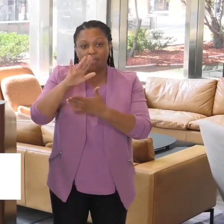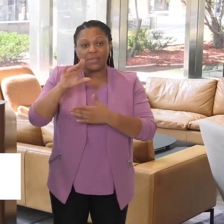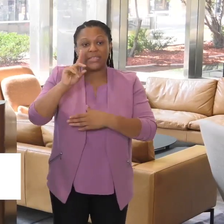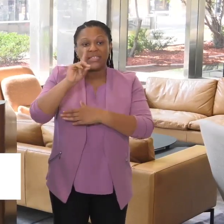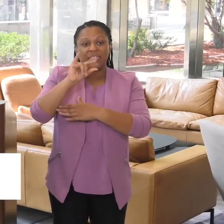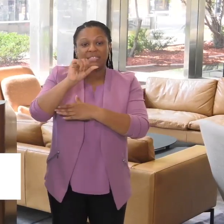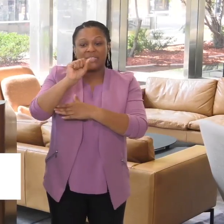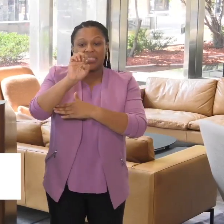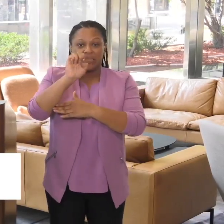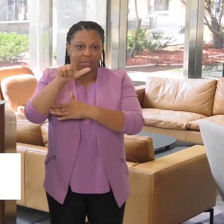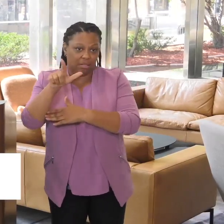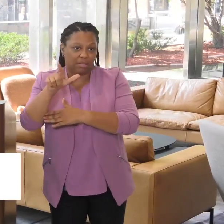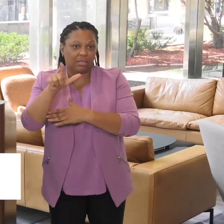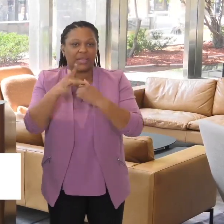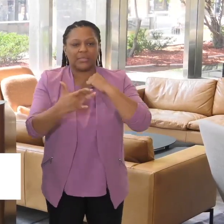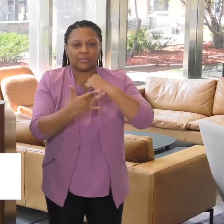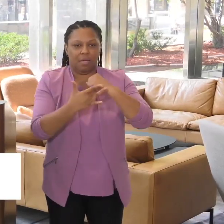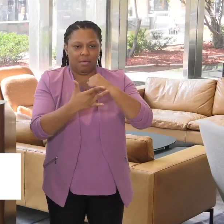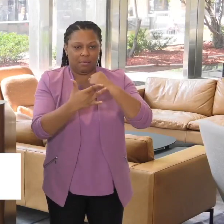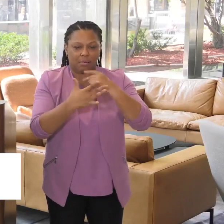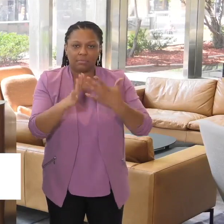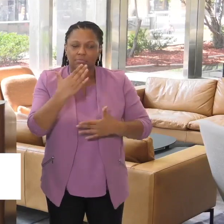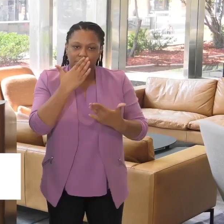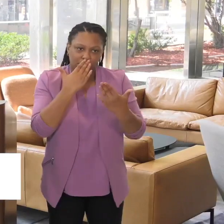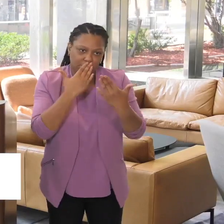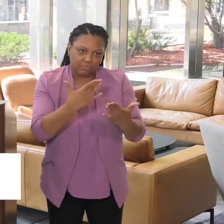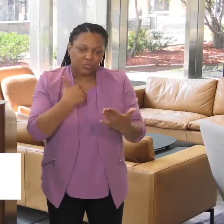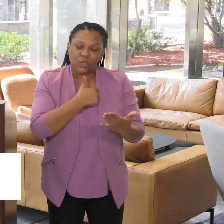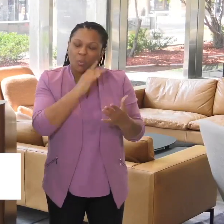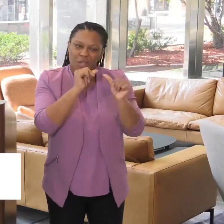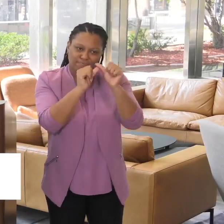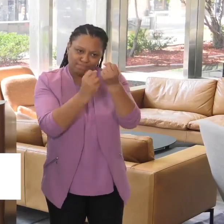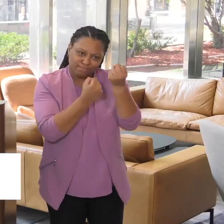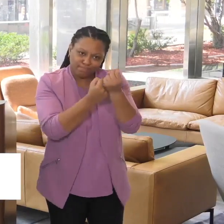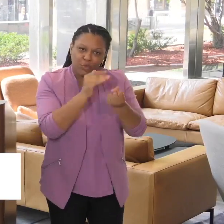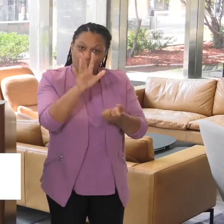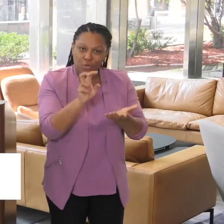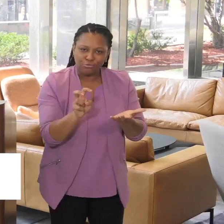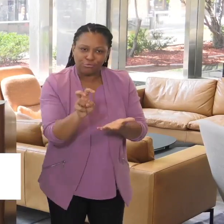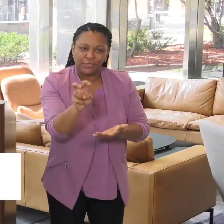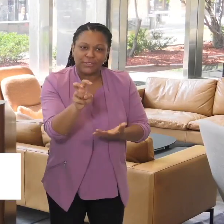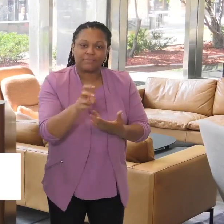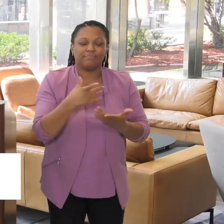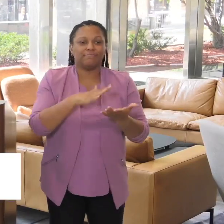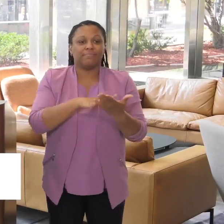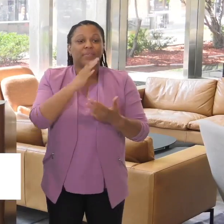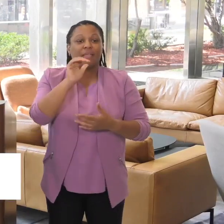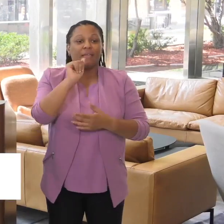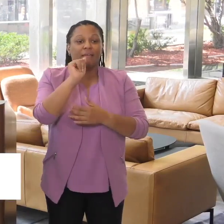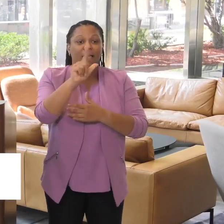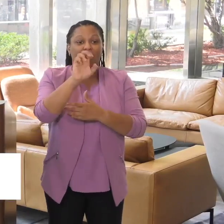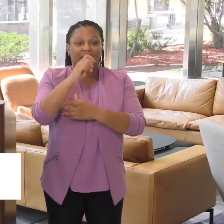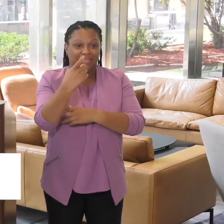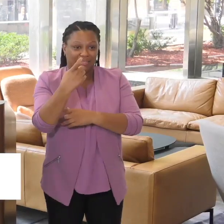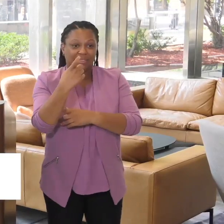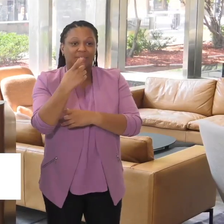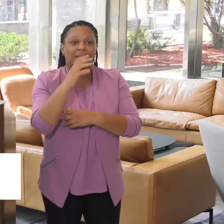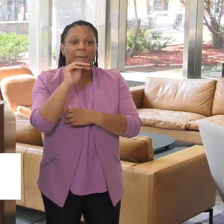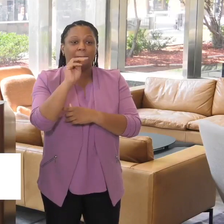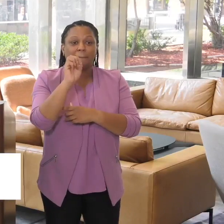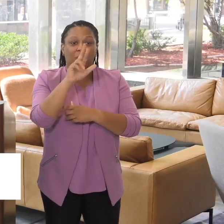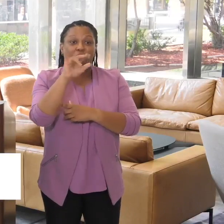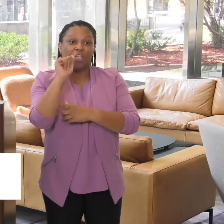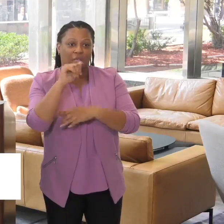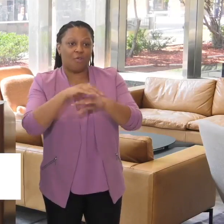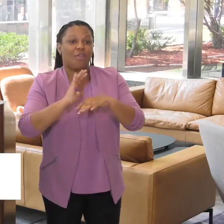will support you along the journey. A shout out to Alex Merritt on our team, VP of Program Operations, that is